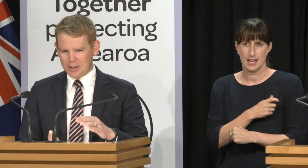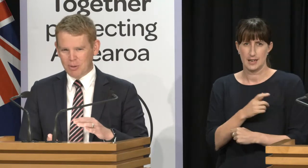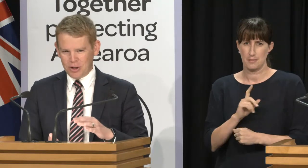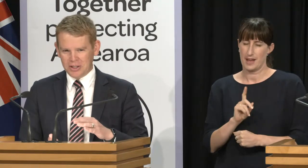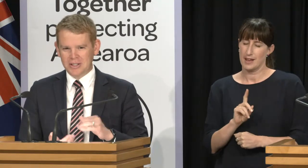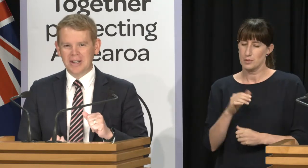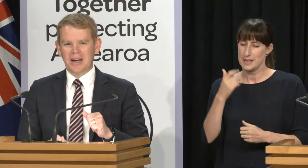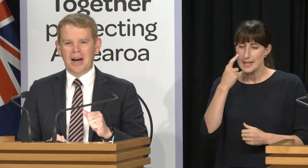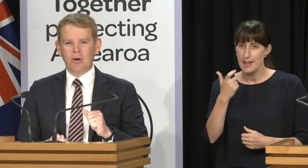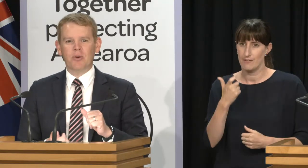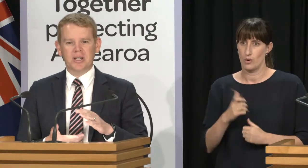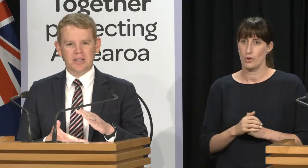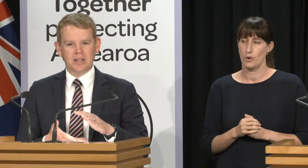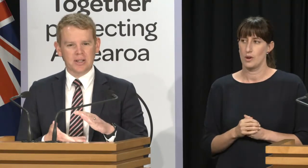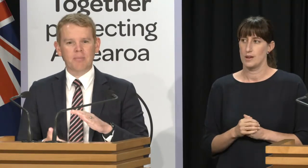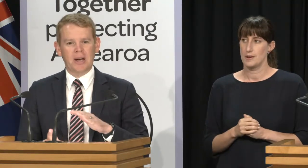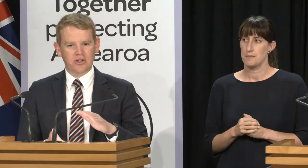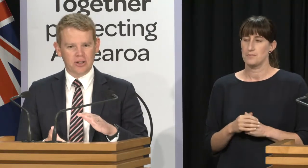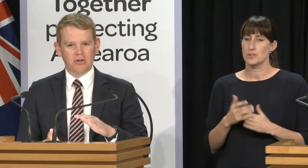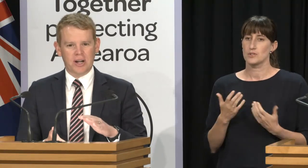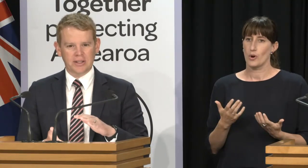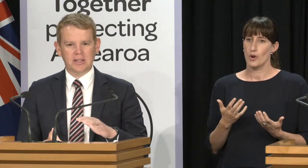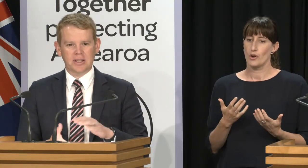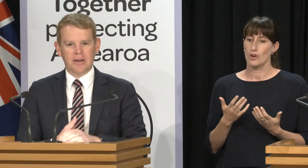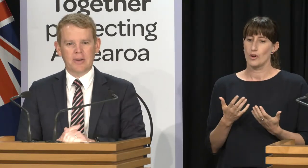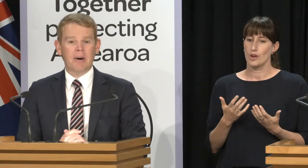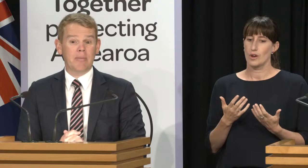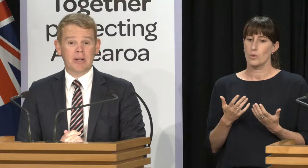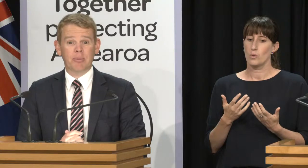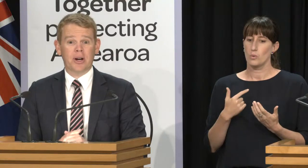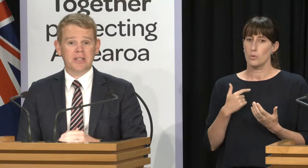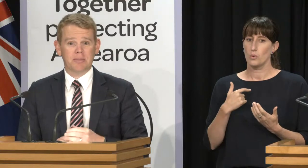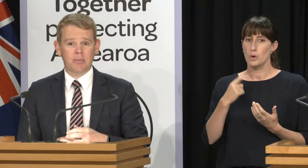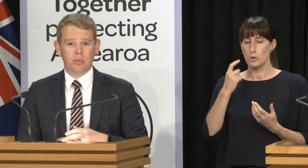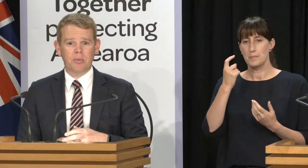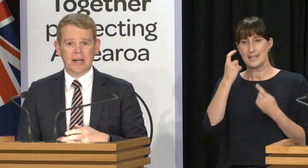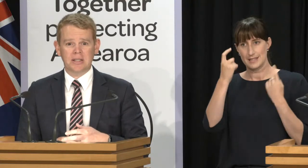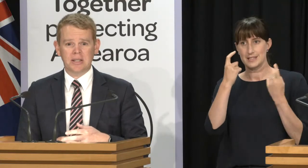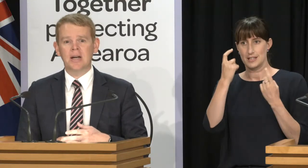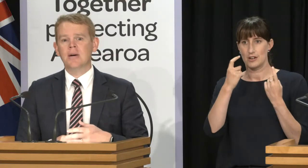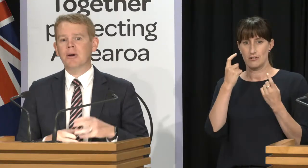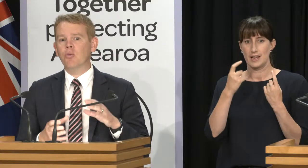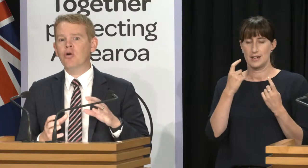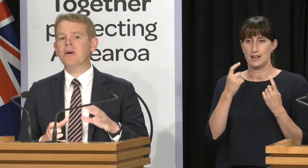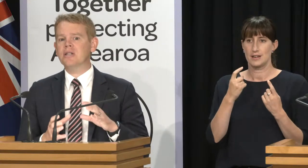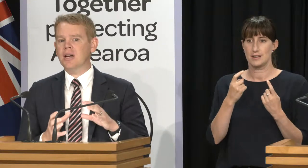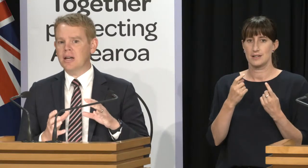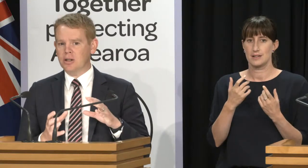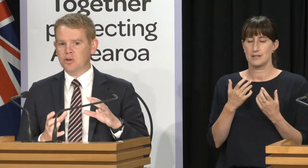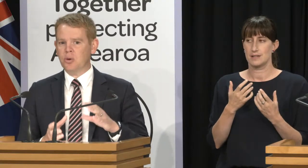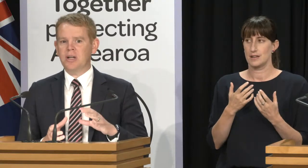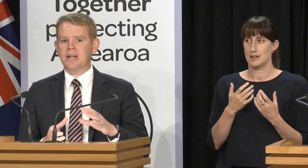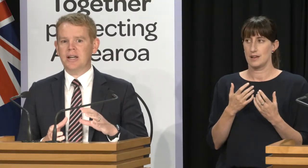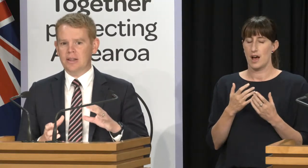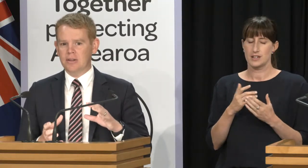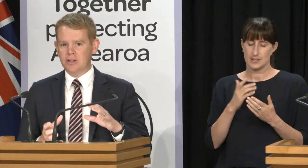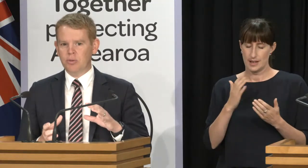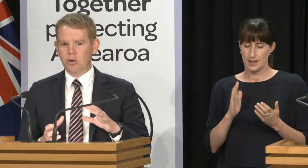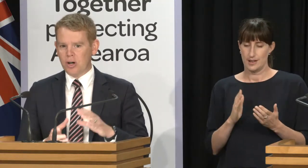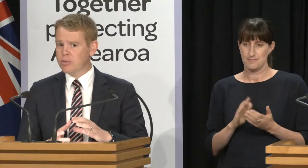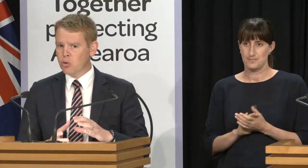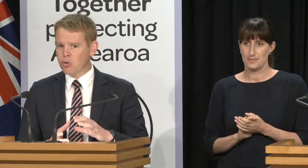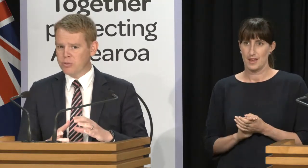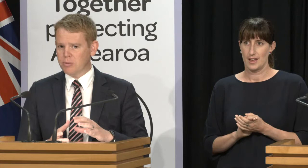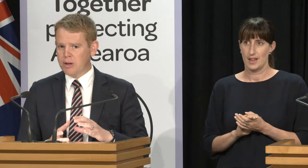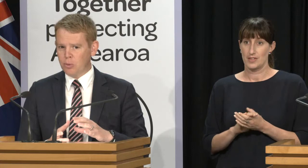from that experience when we consider the compassionate grounds that may be applied to people accessing. But it will be, again, I just want to be clear here, that these will